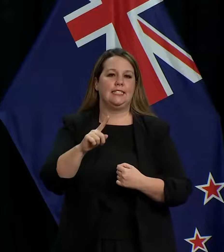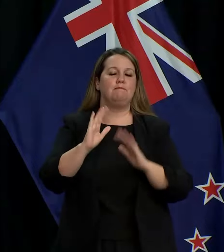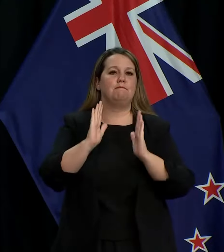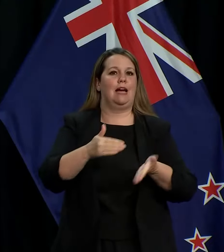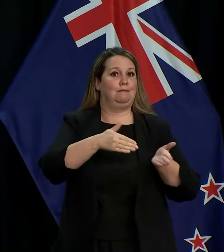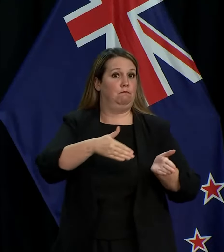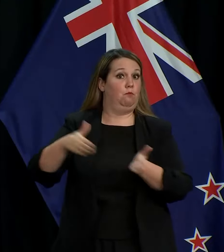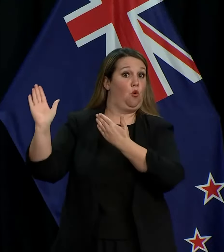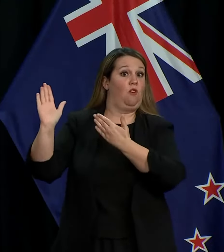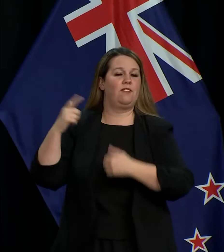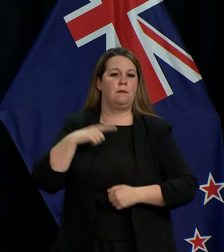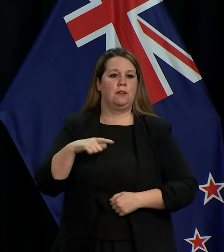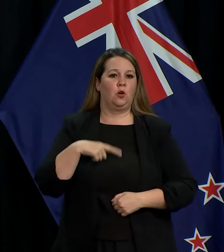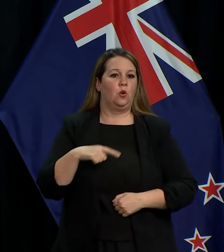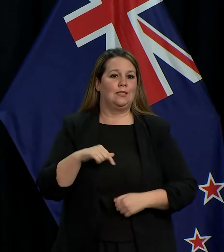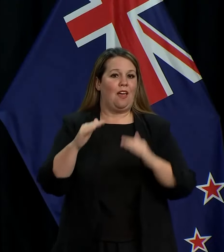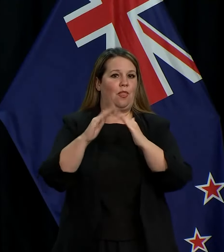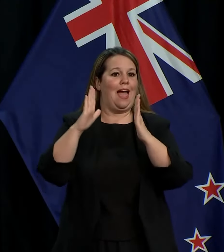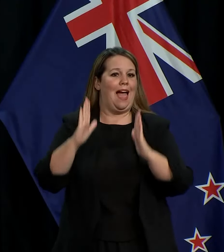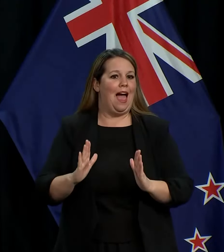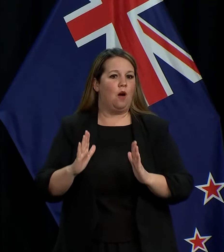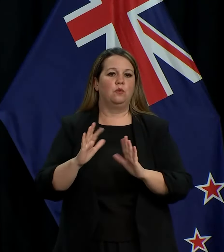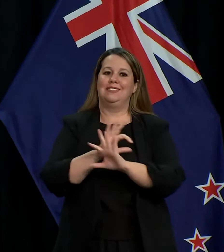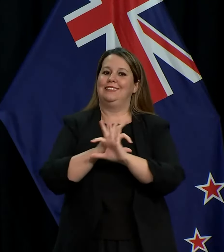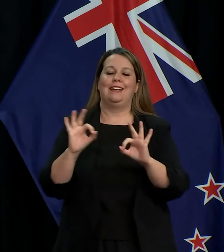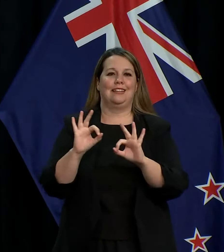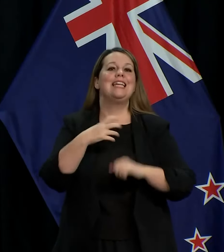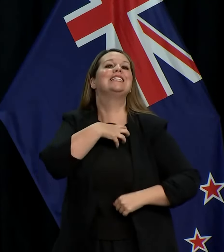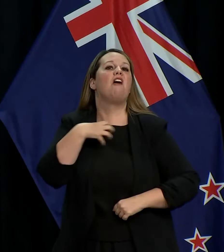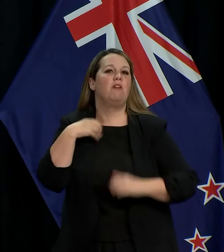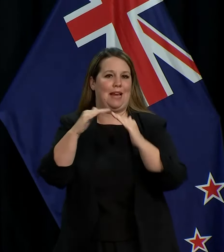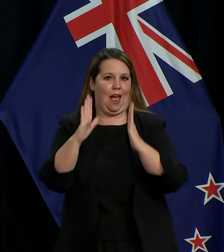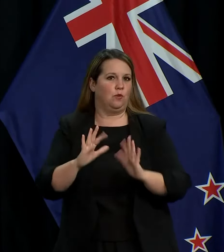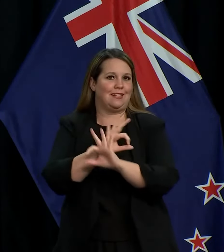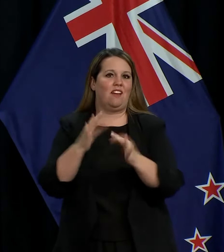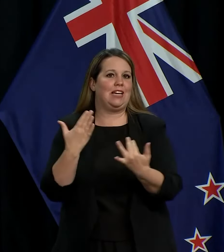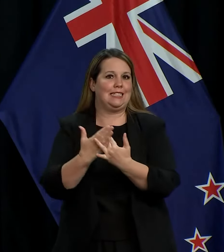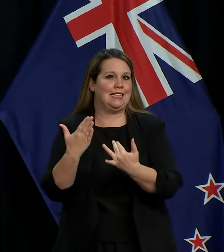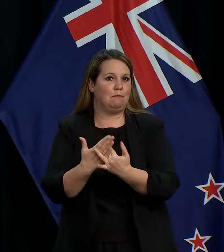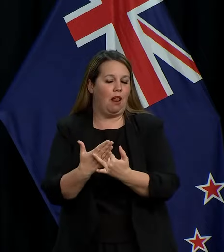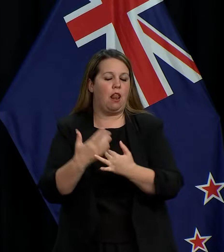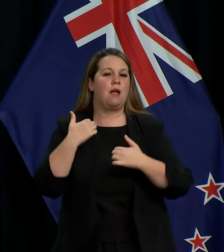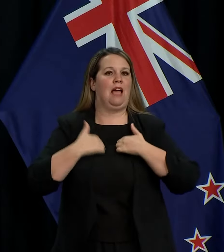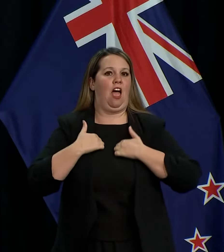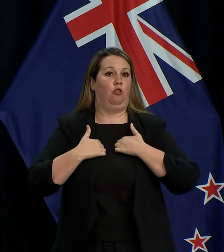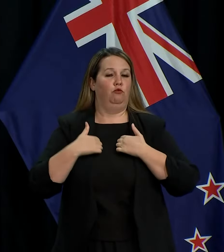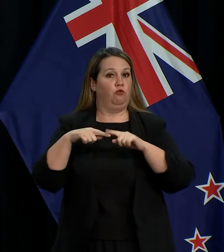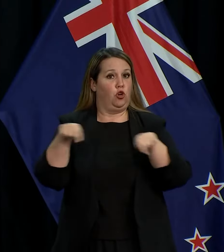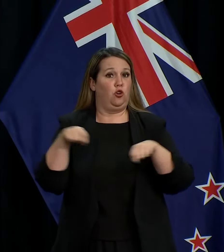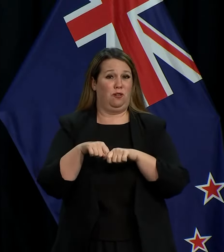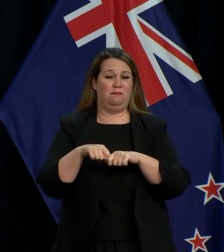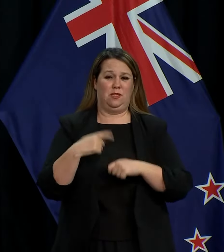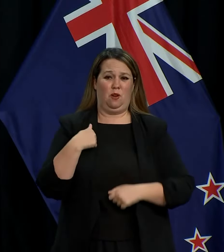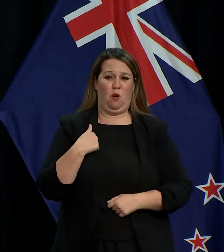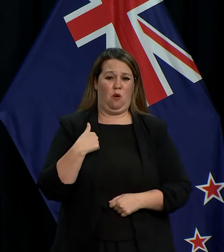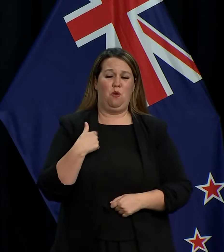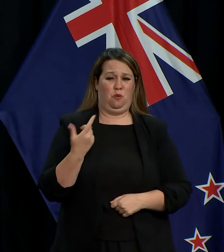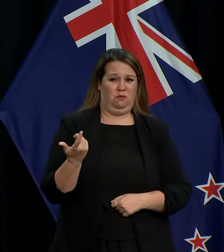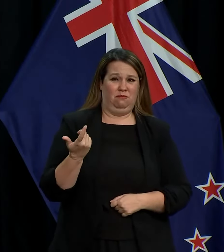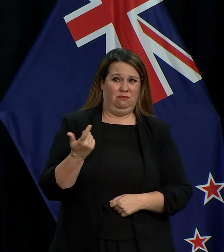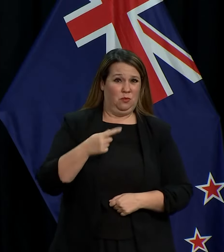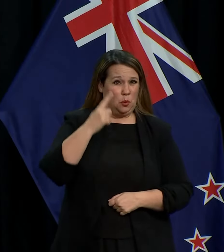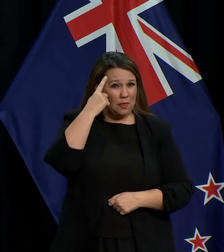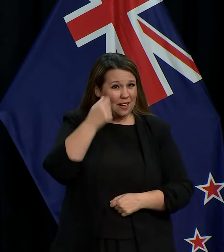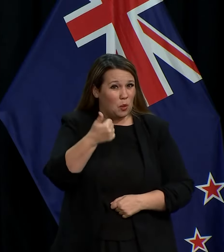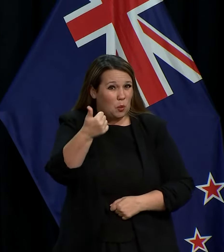the house, they no longer need an accessible bathroom, that the mother needed the accessible bathroom. Is that good enough? Yeah, so look, I have seen that